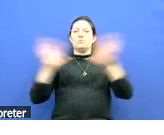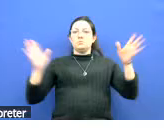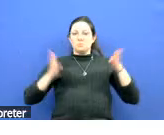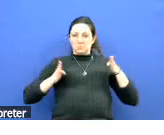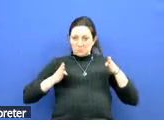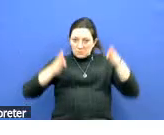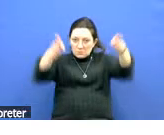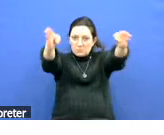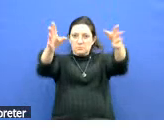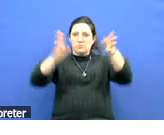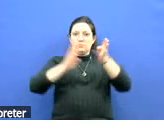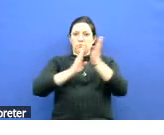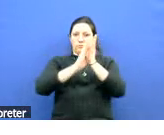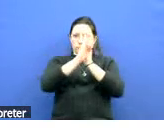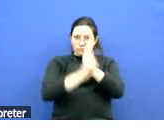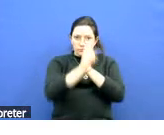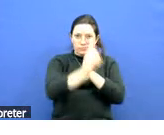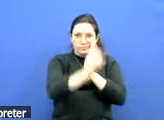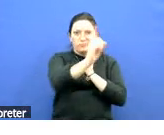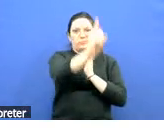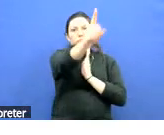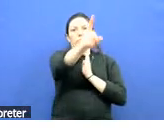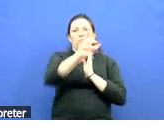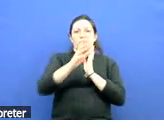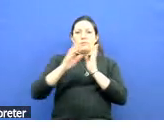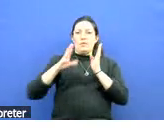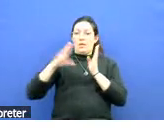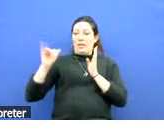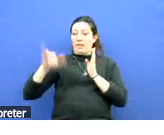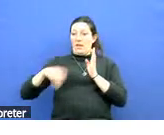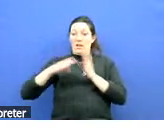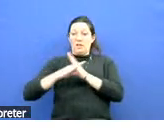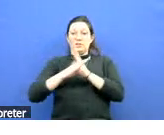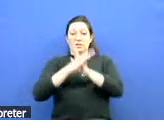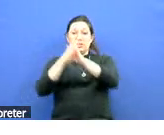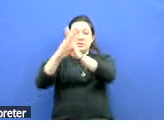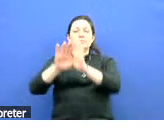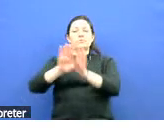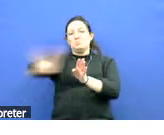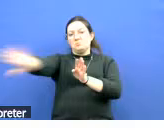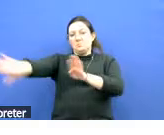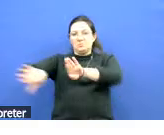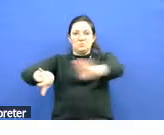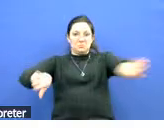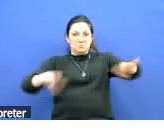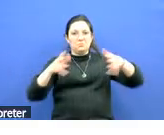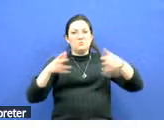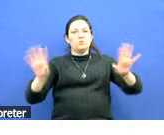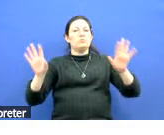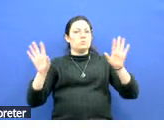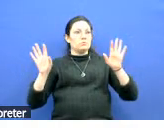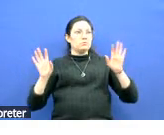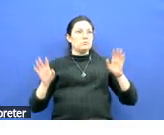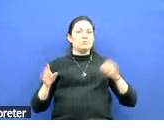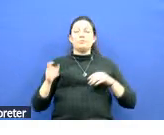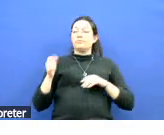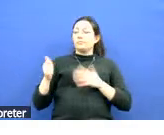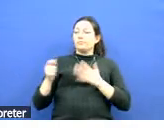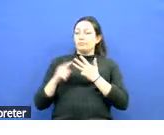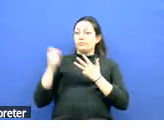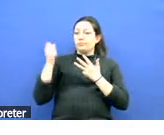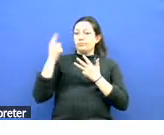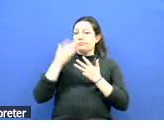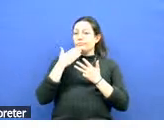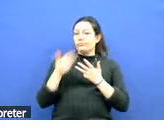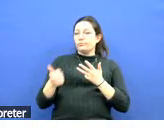in it. And all of these obstacles are moved out once and for all. Okay, So much it's a welcome appreciated. Thanks. Yeah. So we'll go on to another